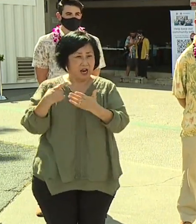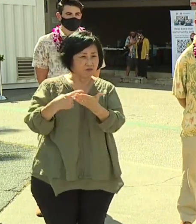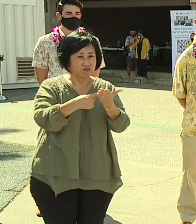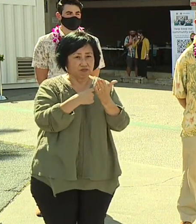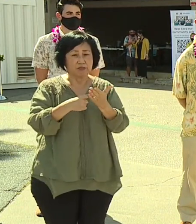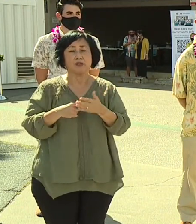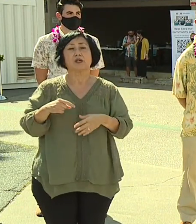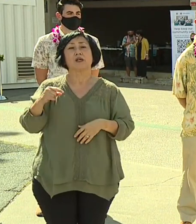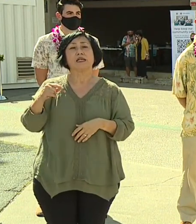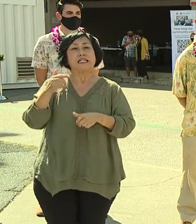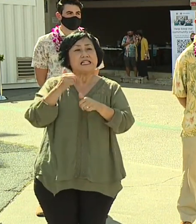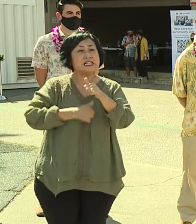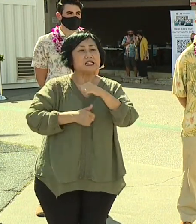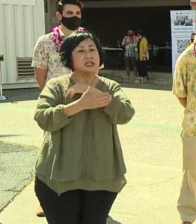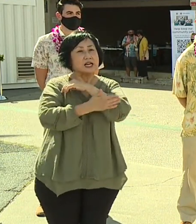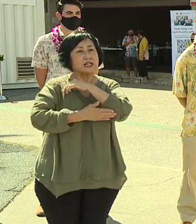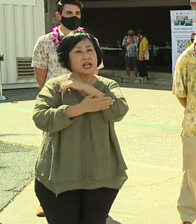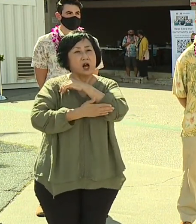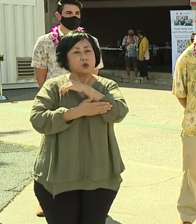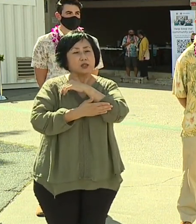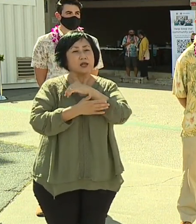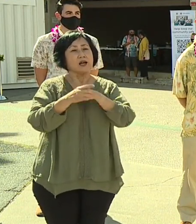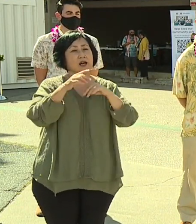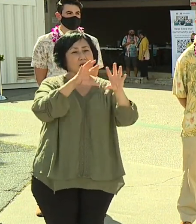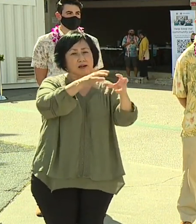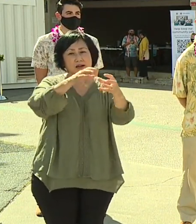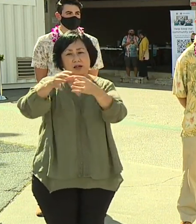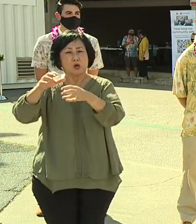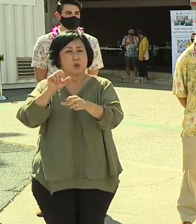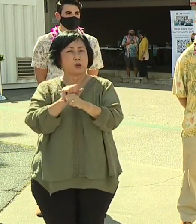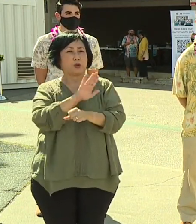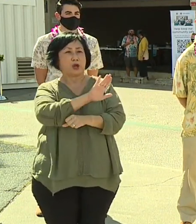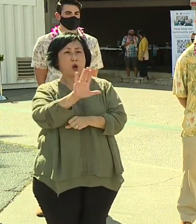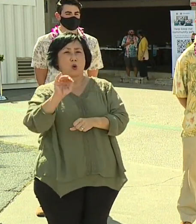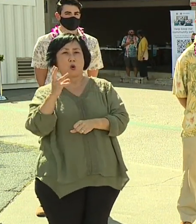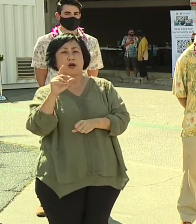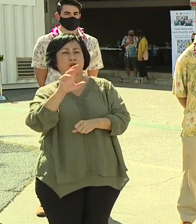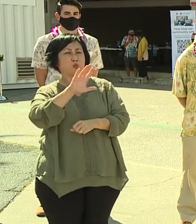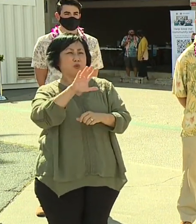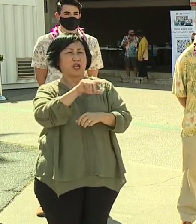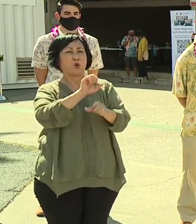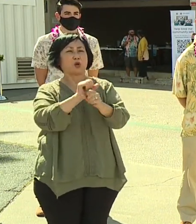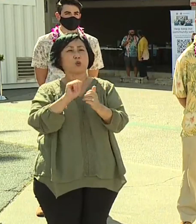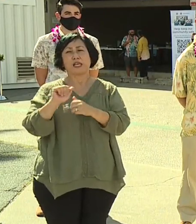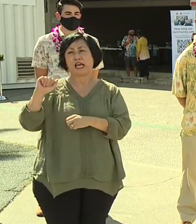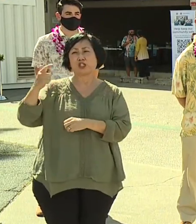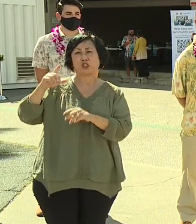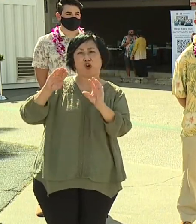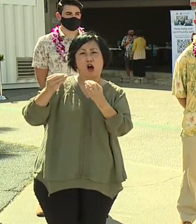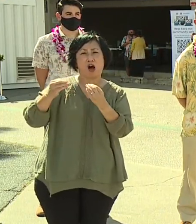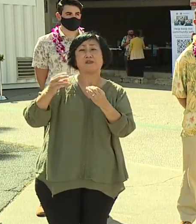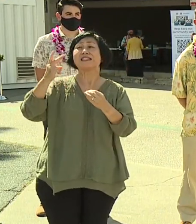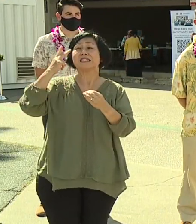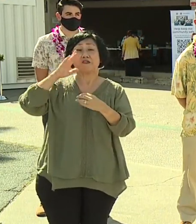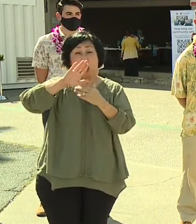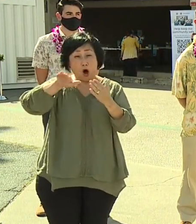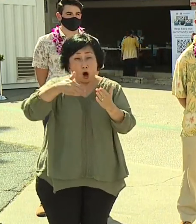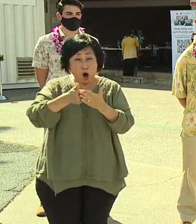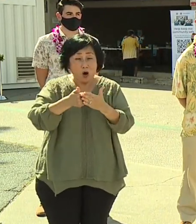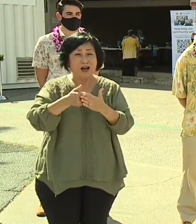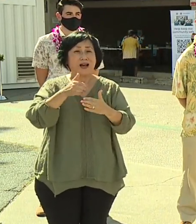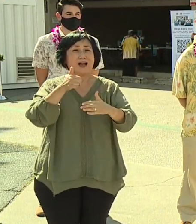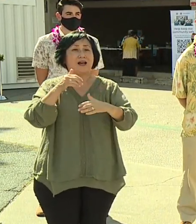corporation councils for each of the counties is working also with the Attorney General's office to see if all the counties can come into